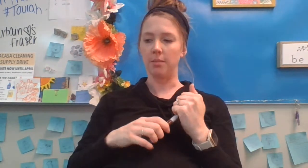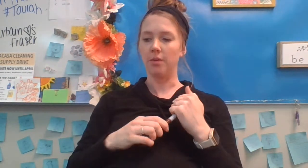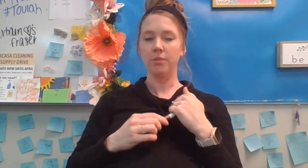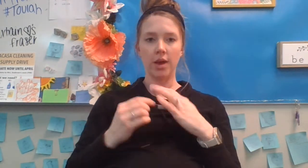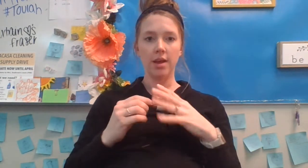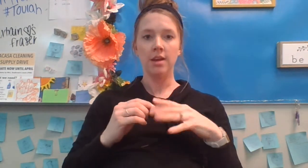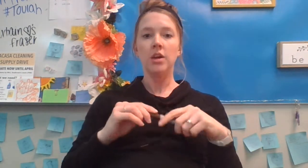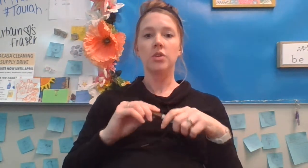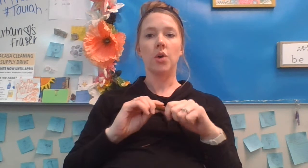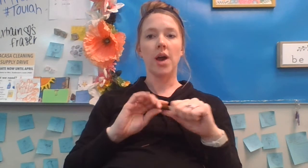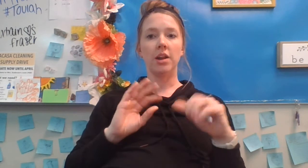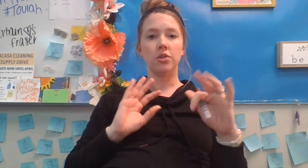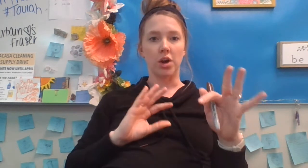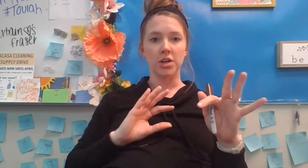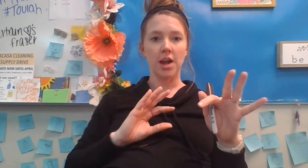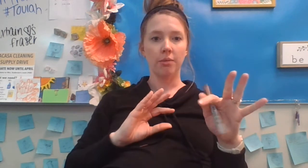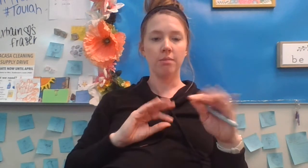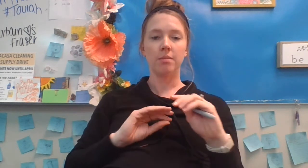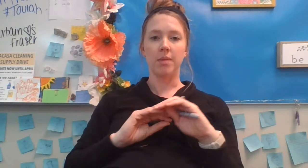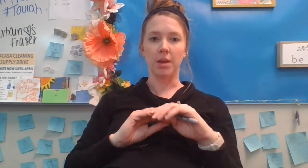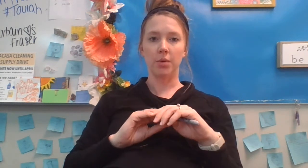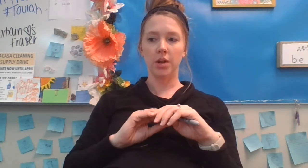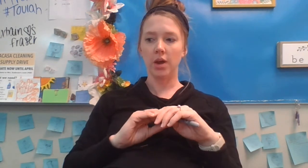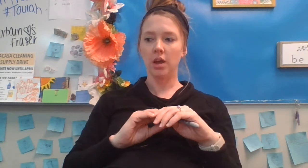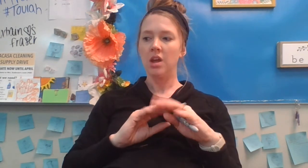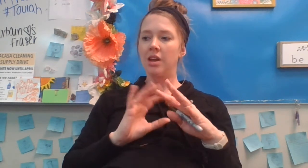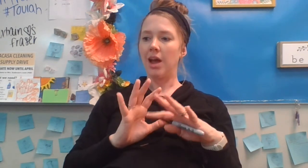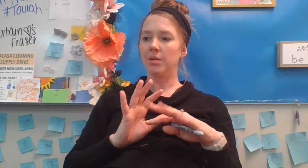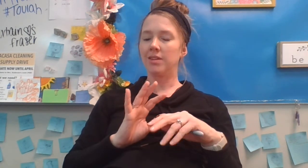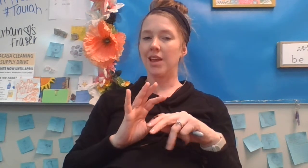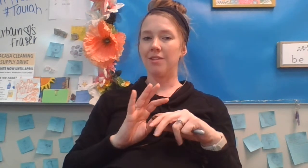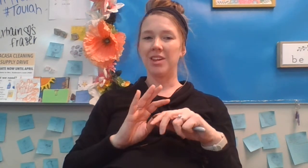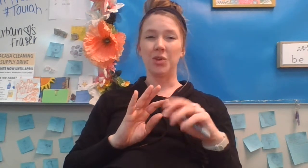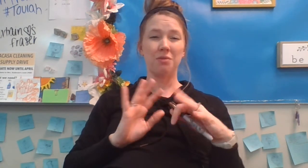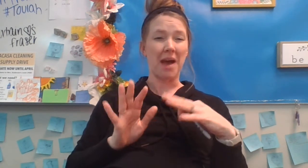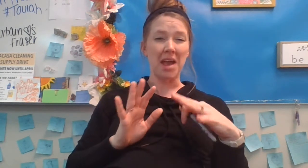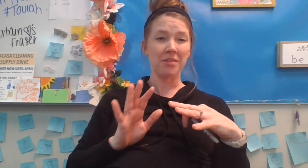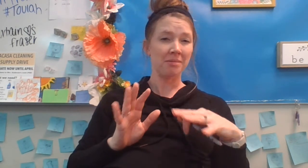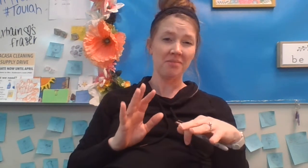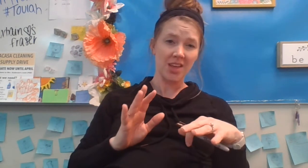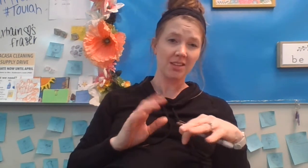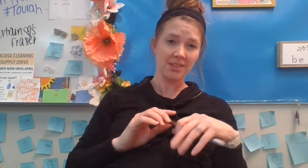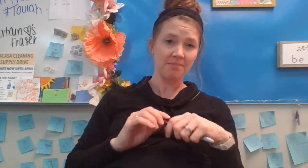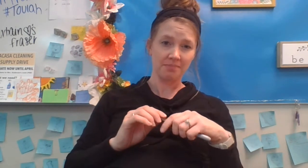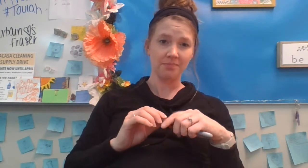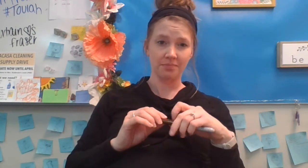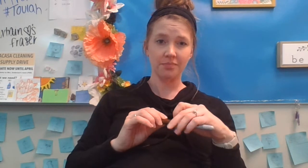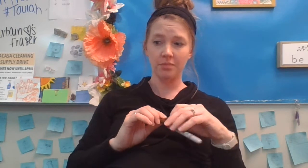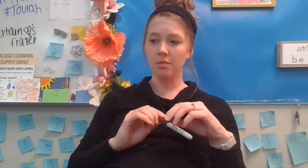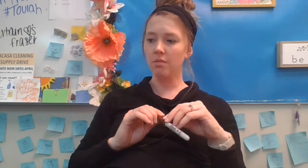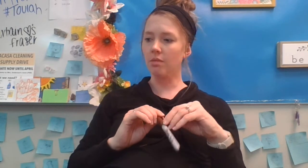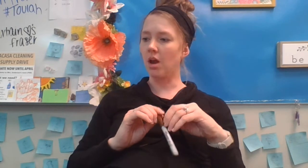simple, okay? So go ahead, draw your town, make it pretty quick. I'm gonna say include 5 things.